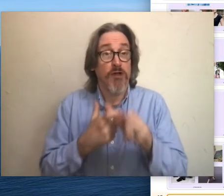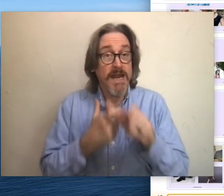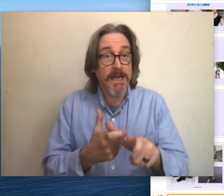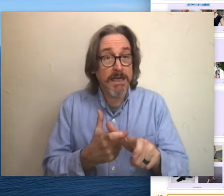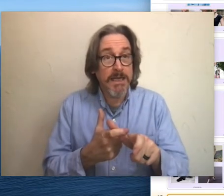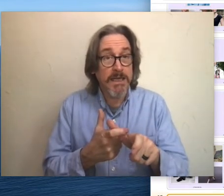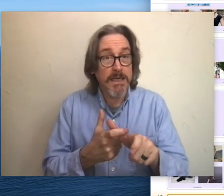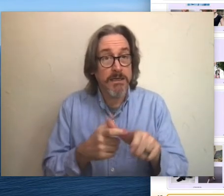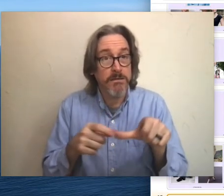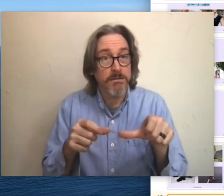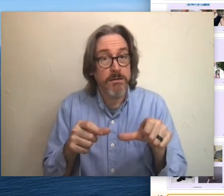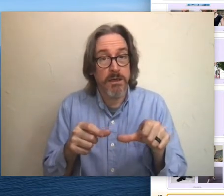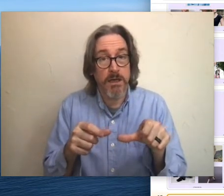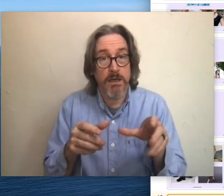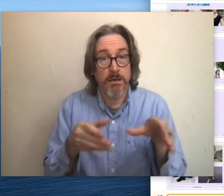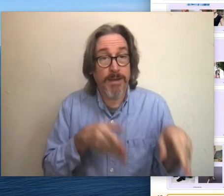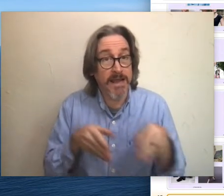Running